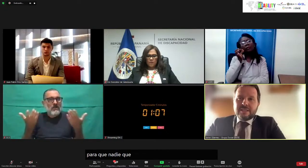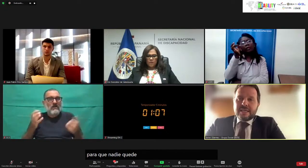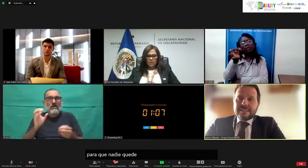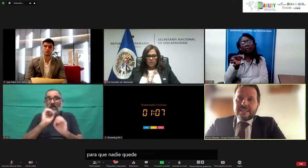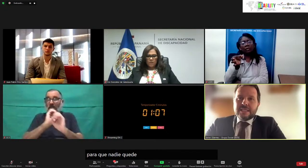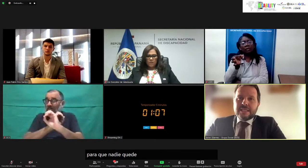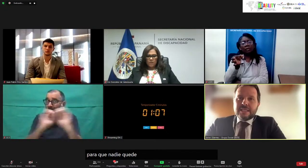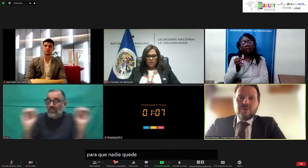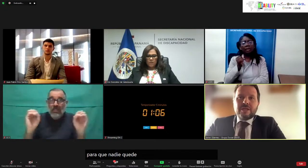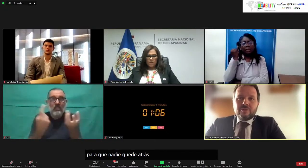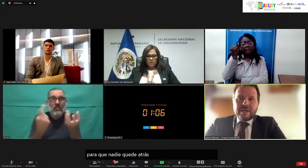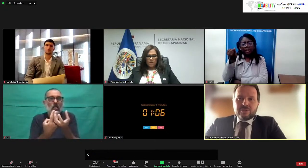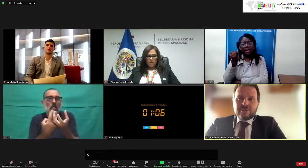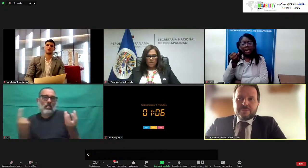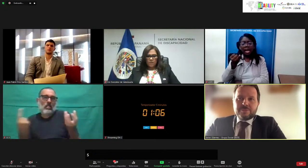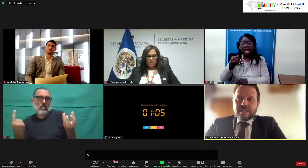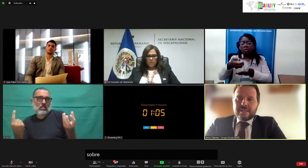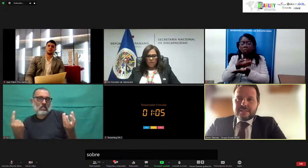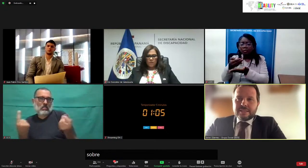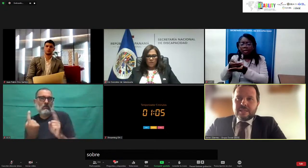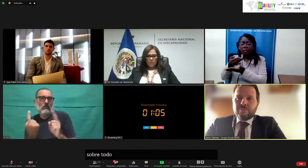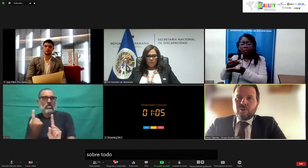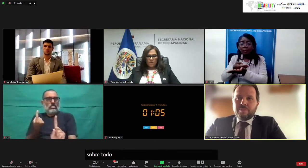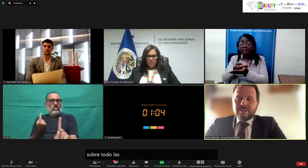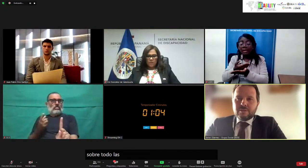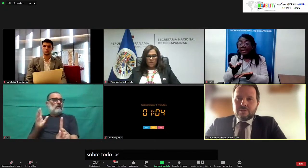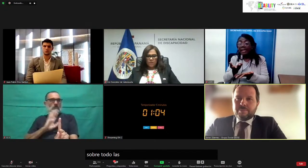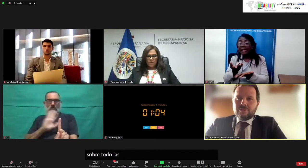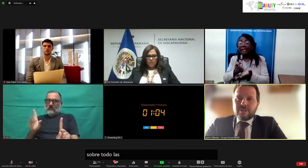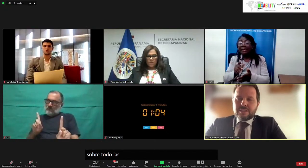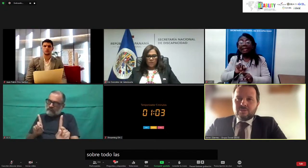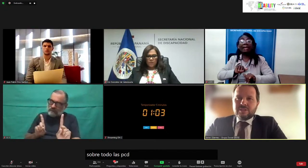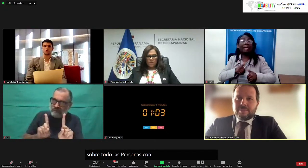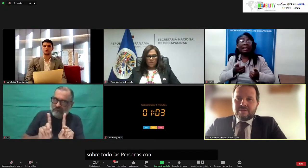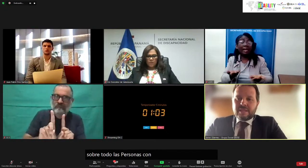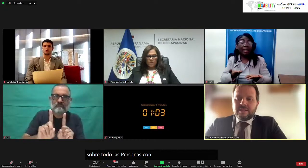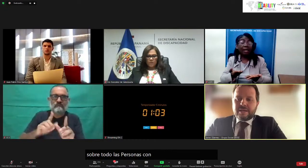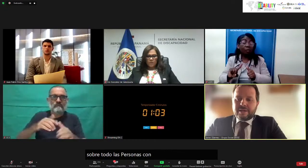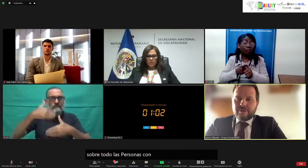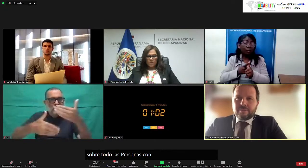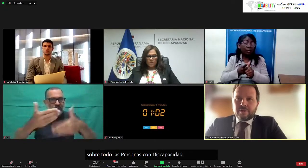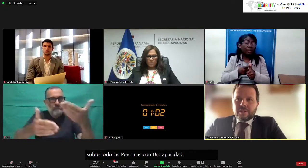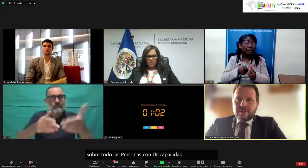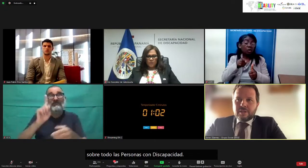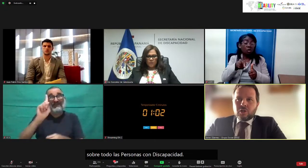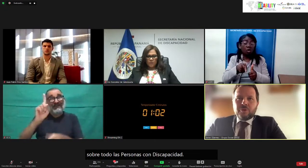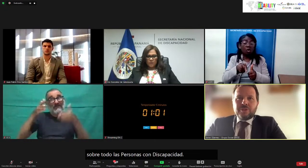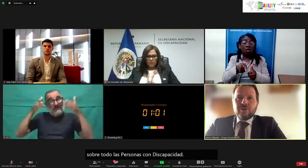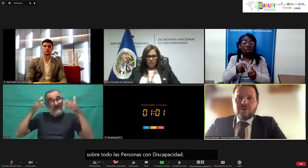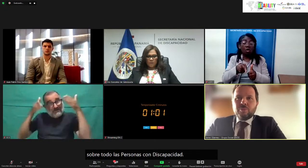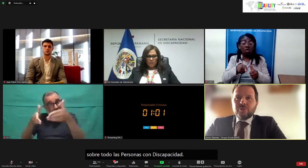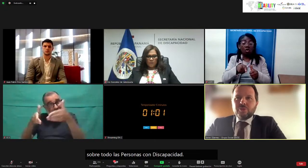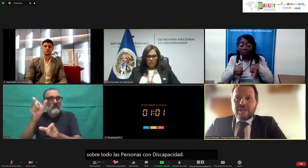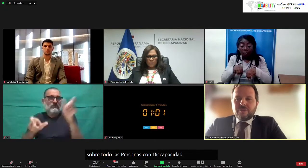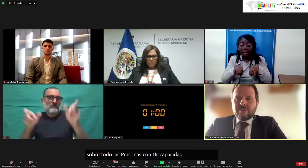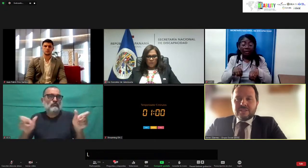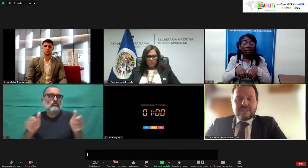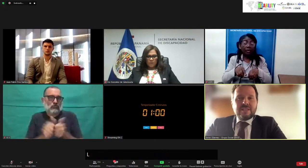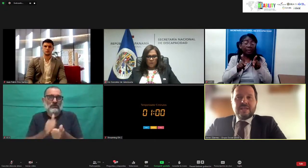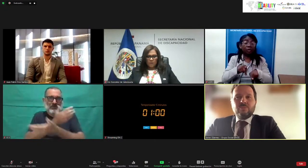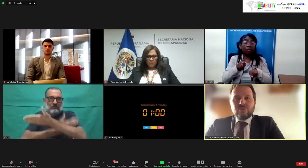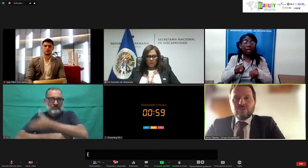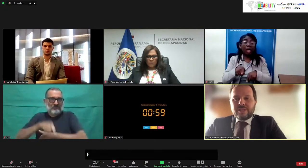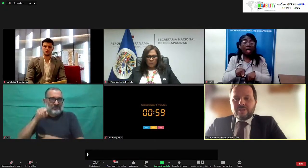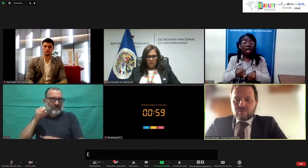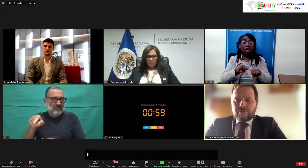to think of the future we need to renew our ideas and our priorities in the movement of persons with disabilities in the